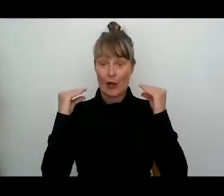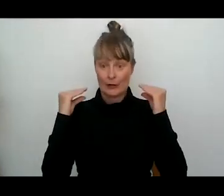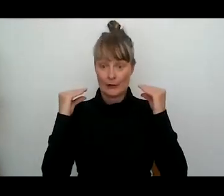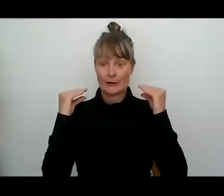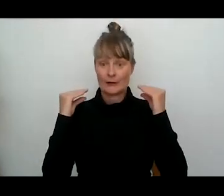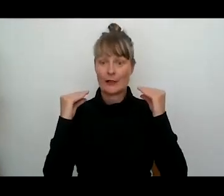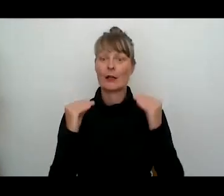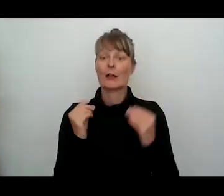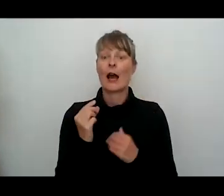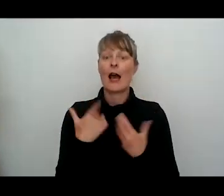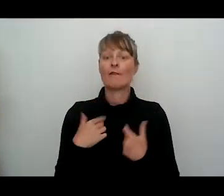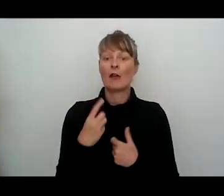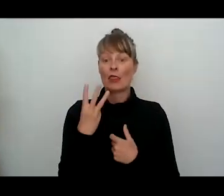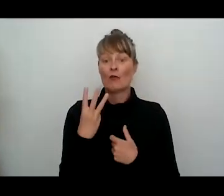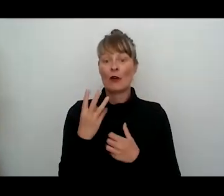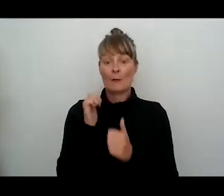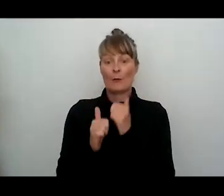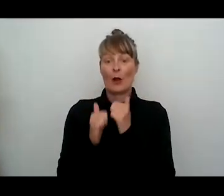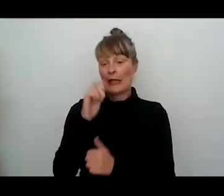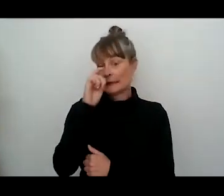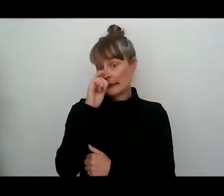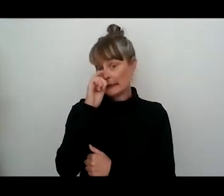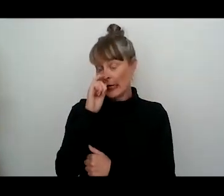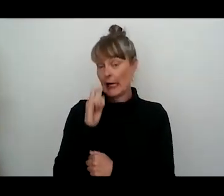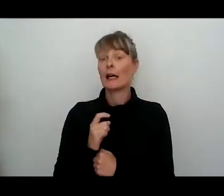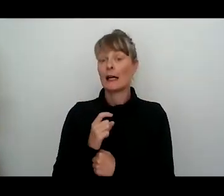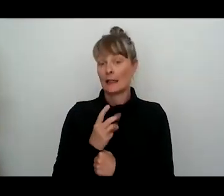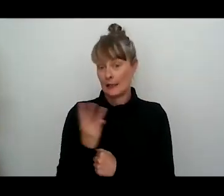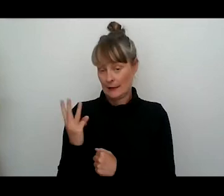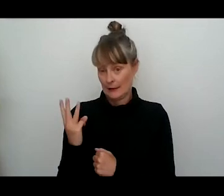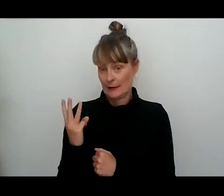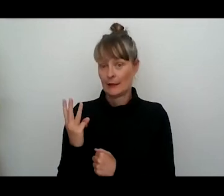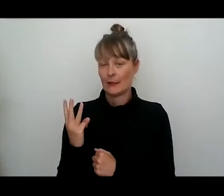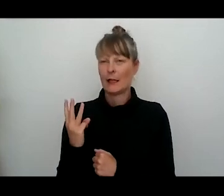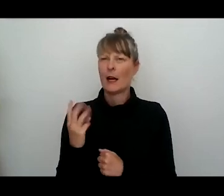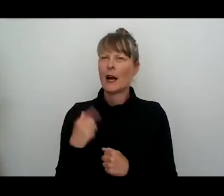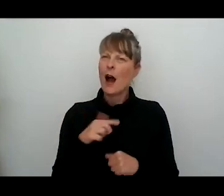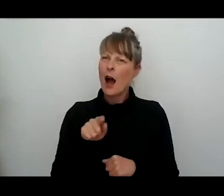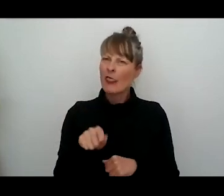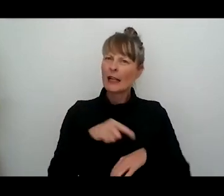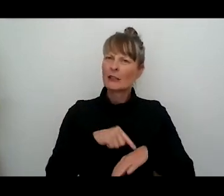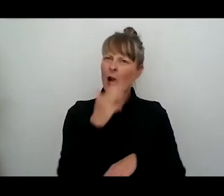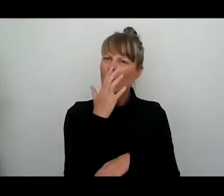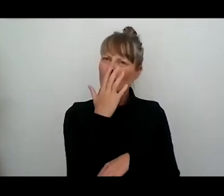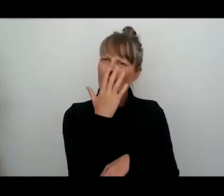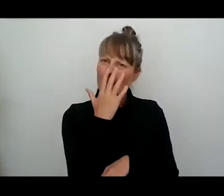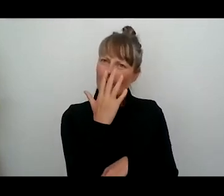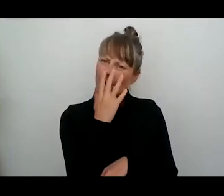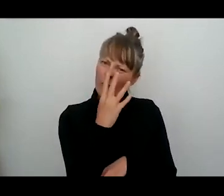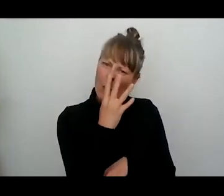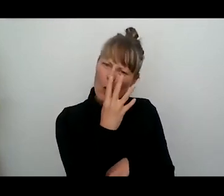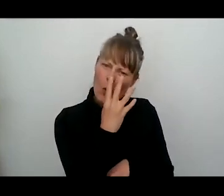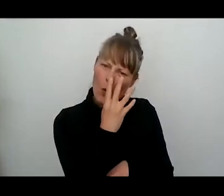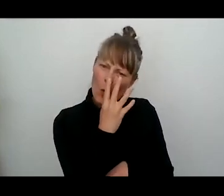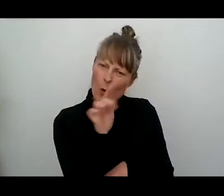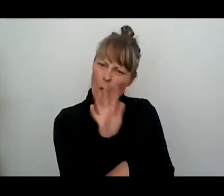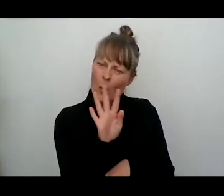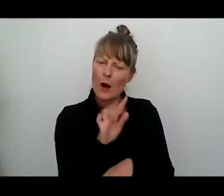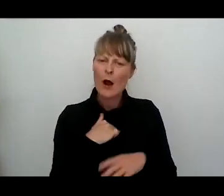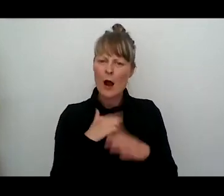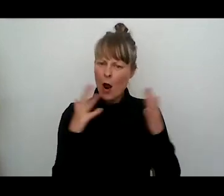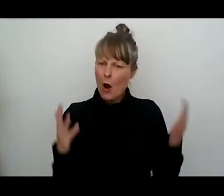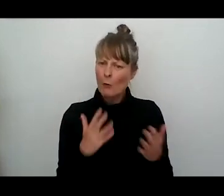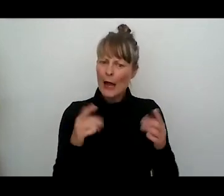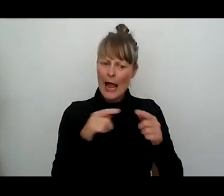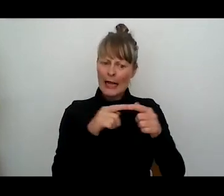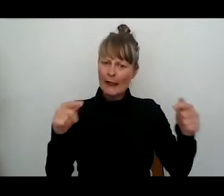three children. And when I was about four, I was playing in the room and my mother's